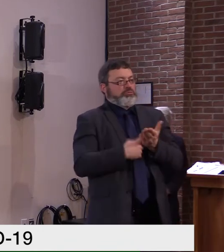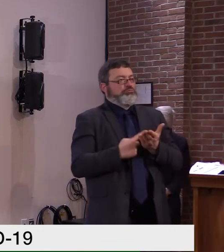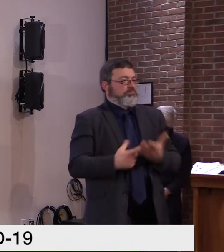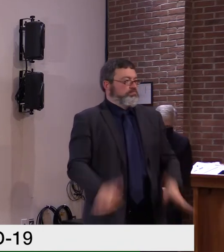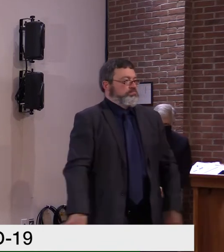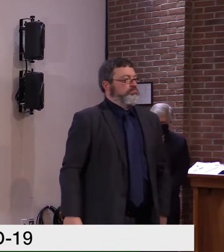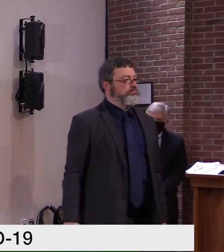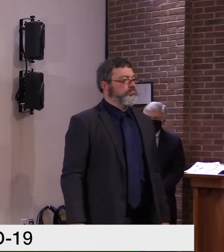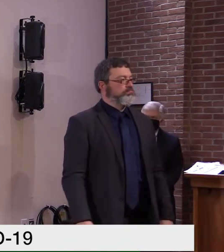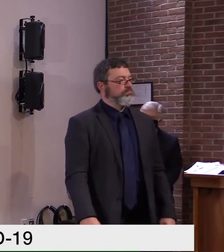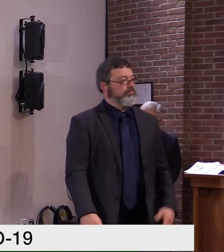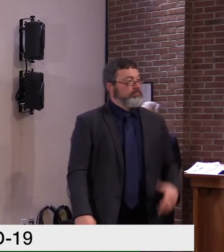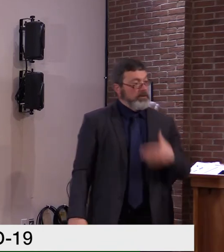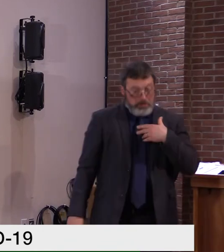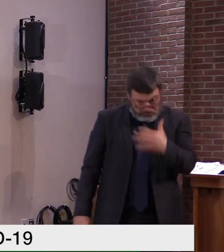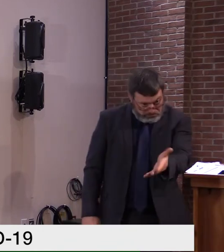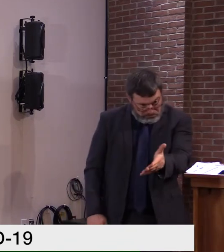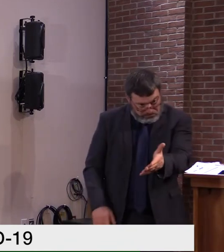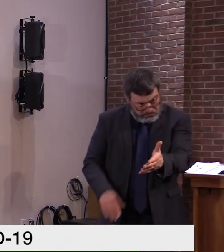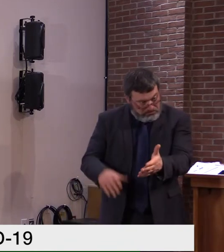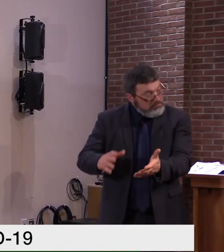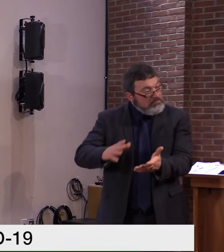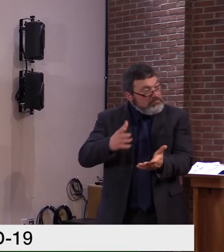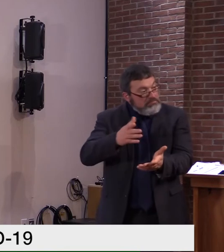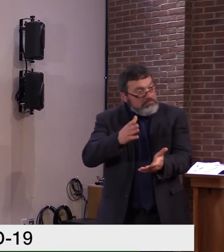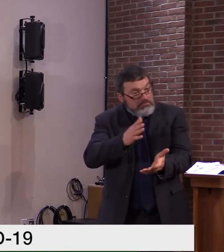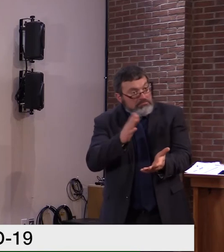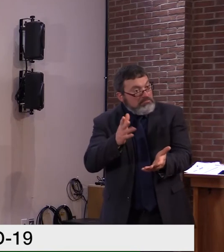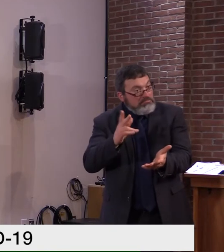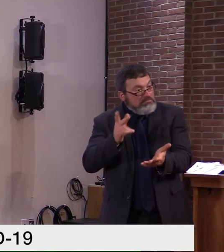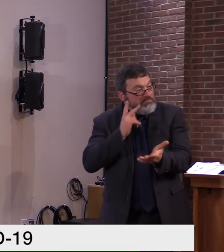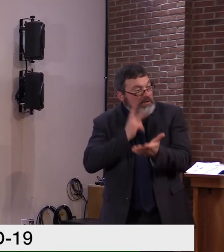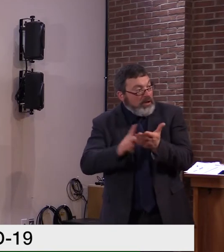others who want to weigh in, Ken, if I've got that wrong.